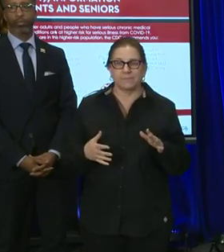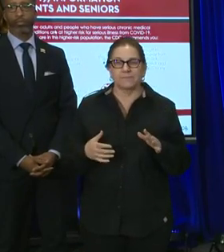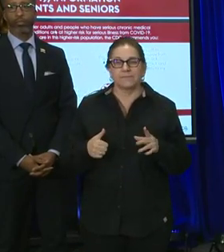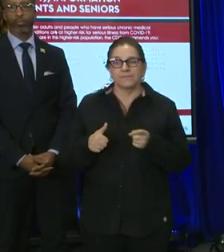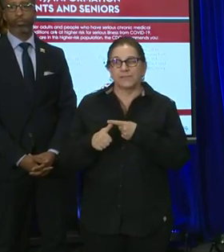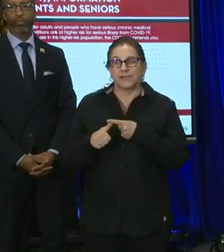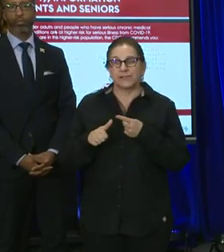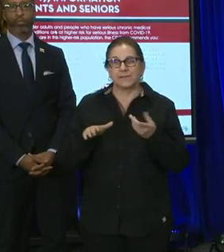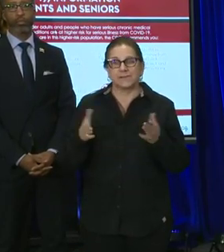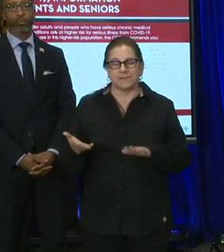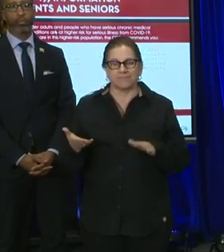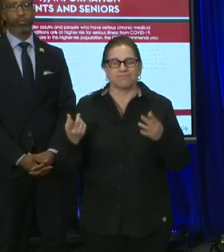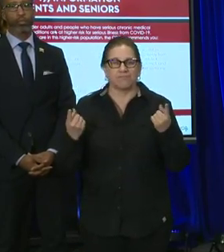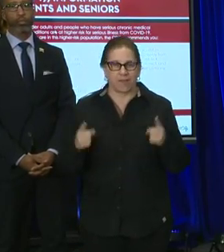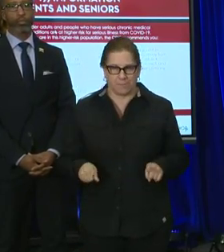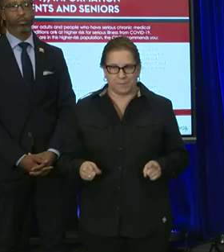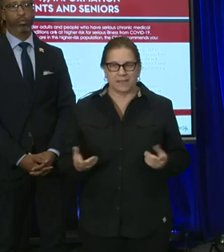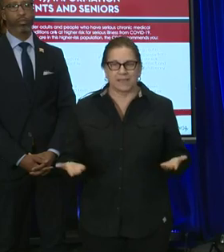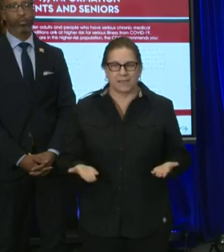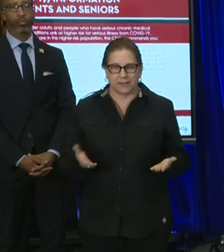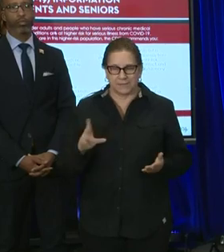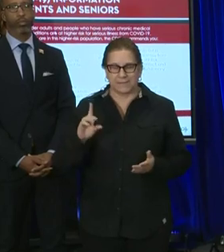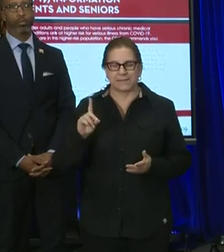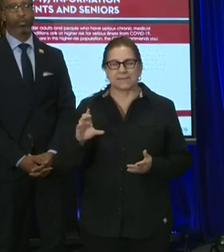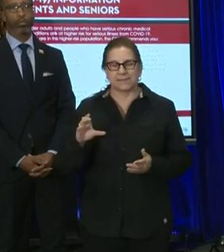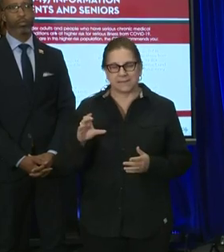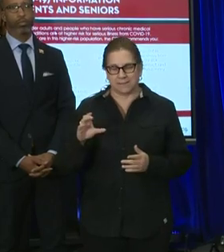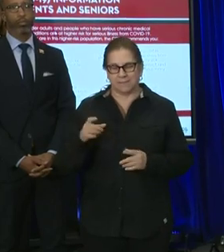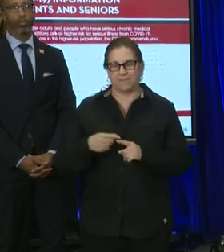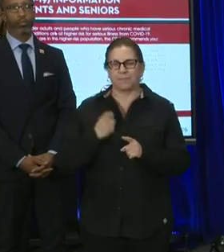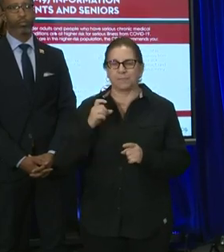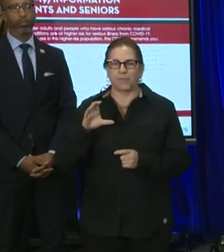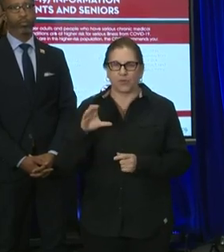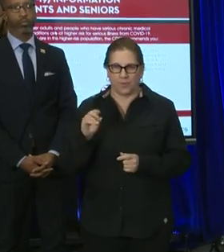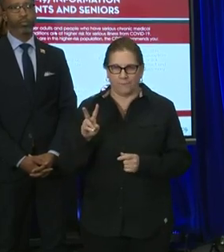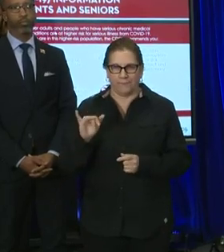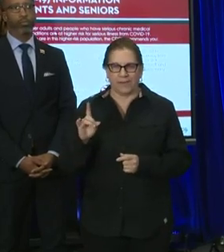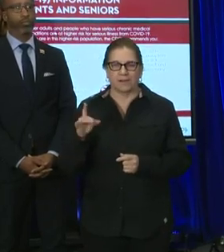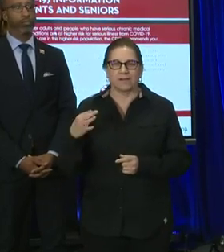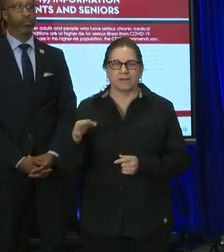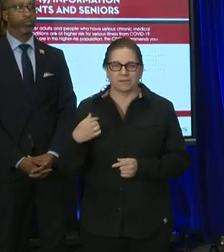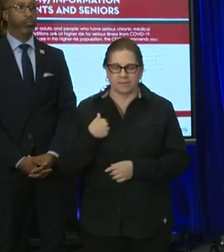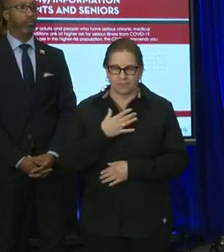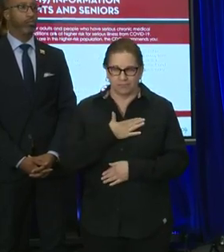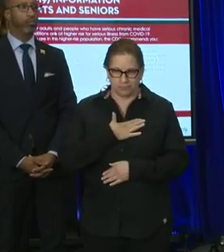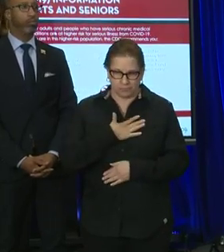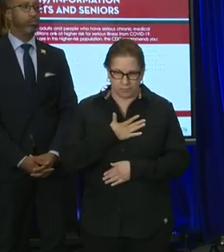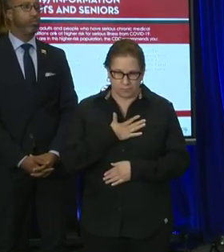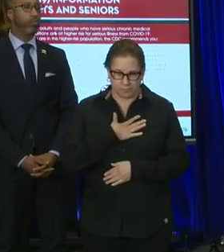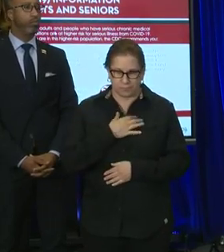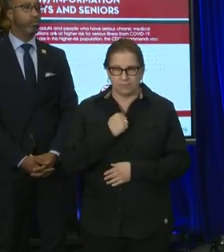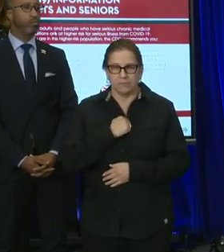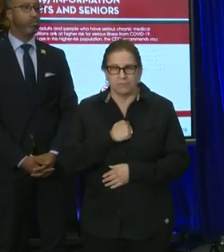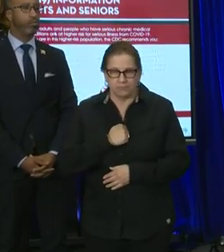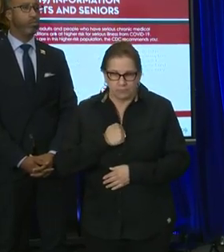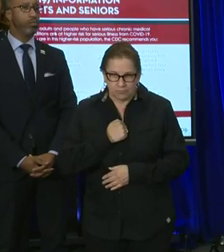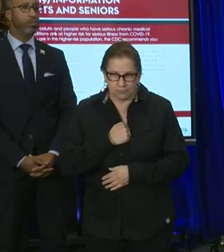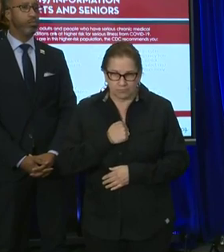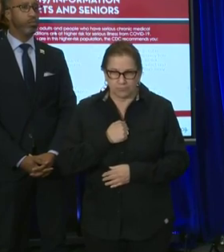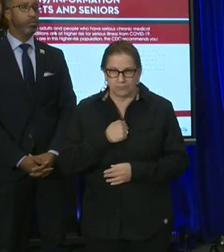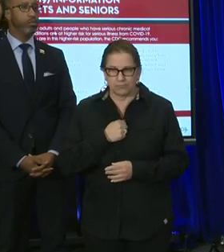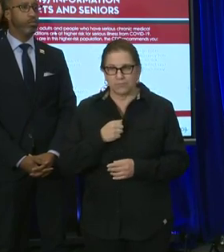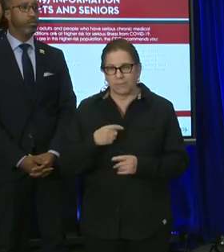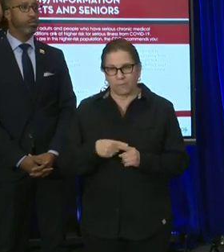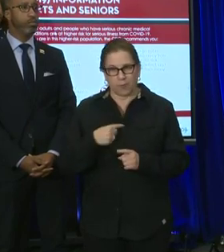to COVID-19, and we certainly want to extend the condolences of the entire District of Columbia to the